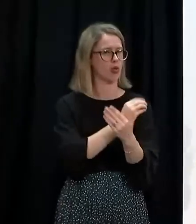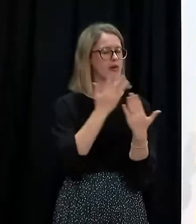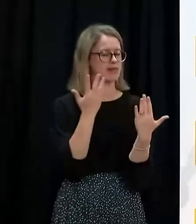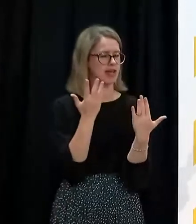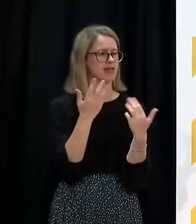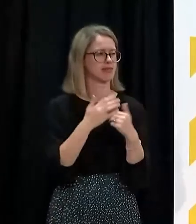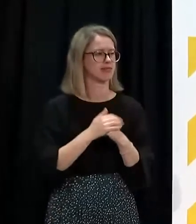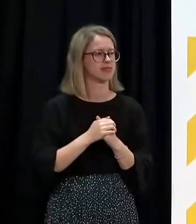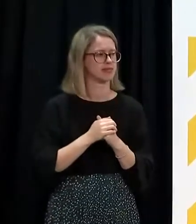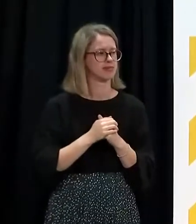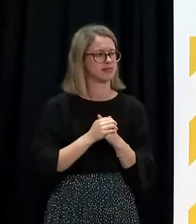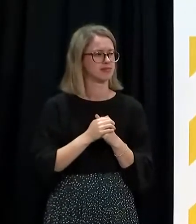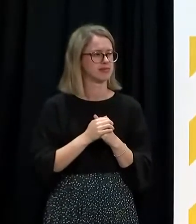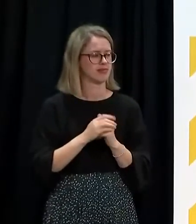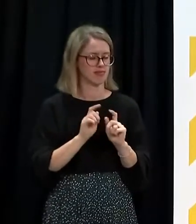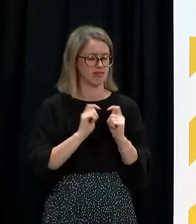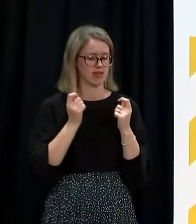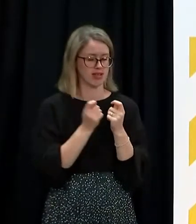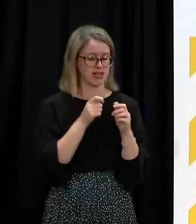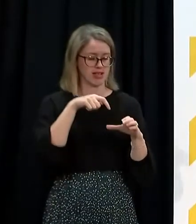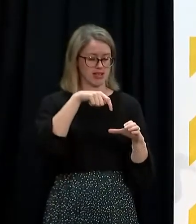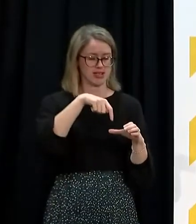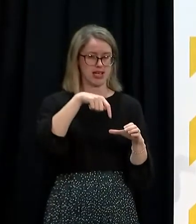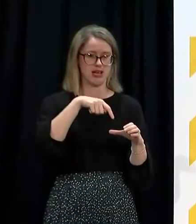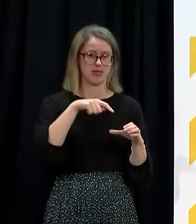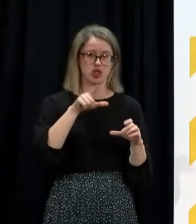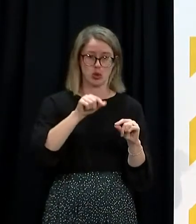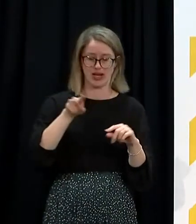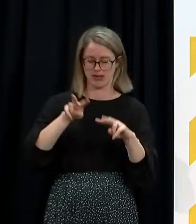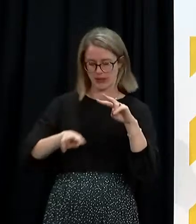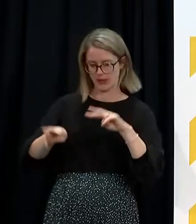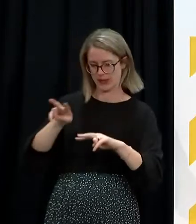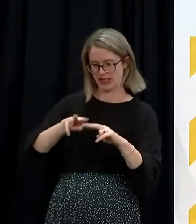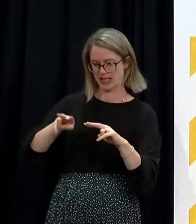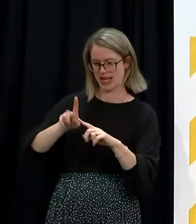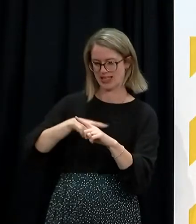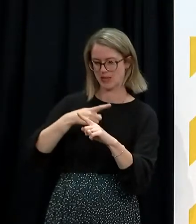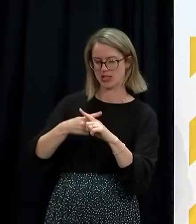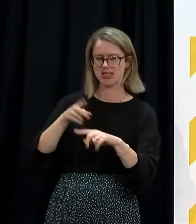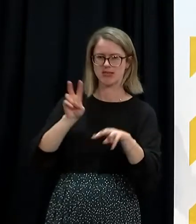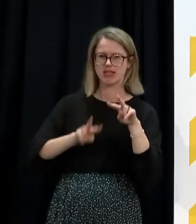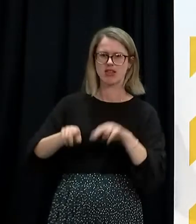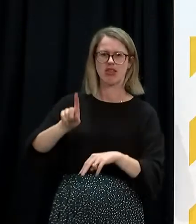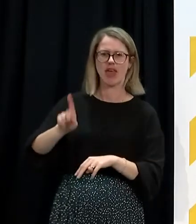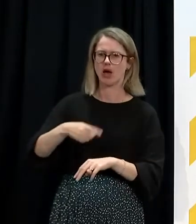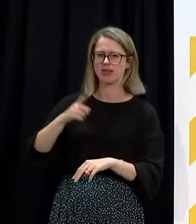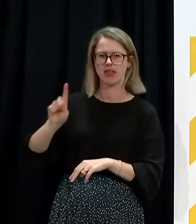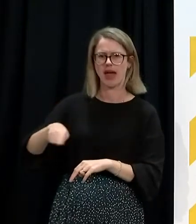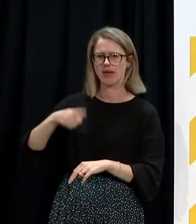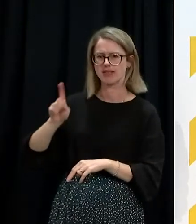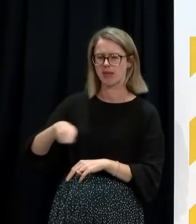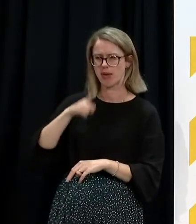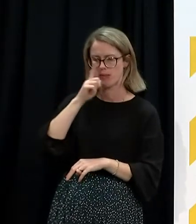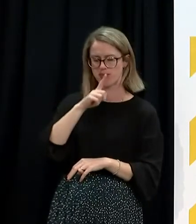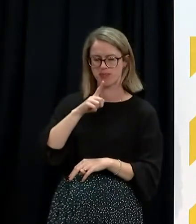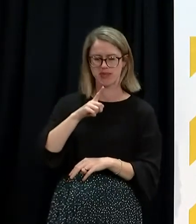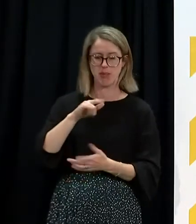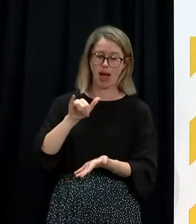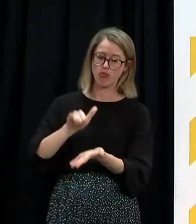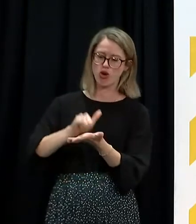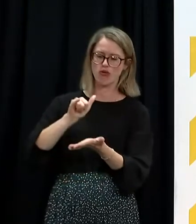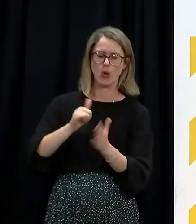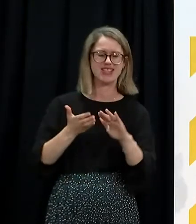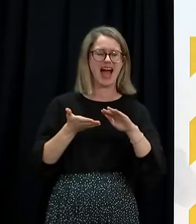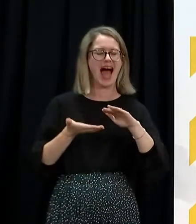and our team has assessed several thousand. The approval rate is under 5%, so